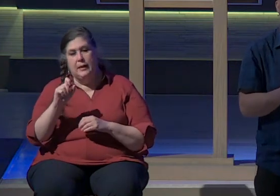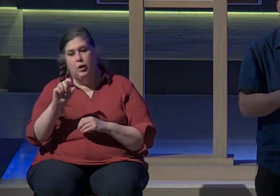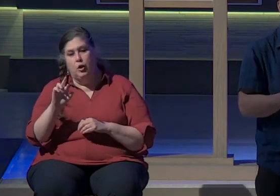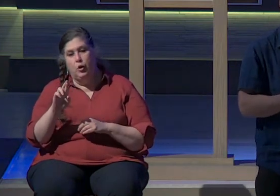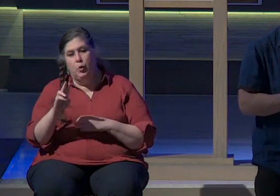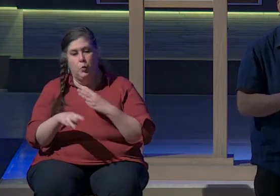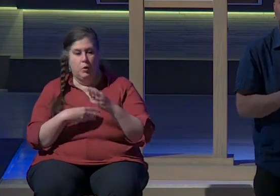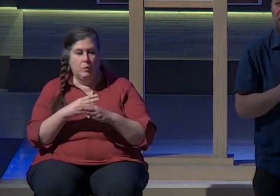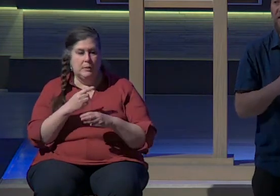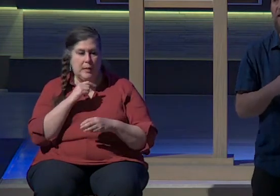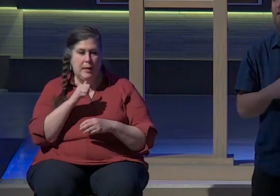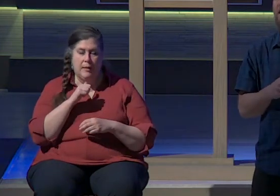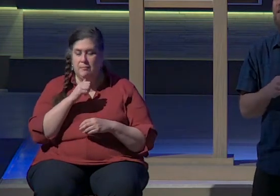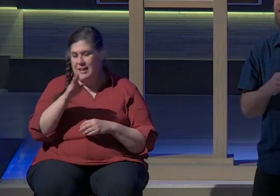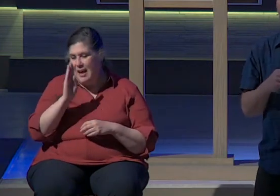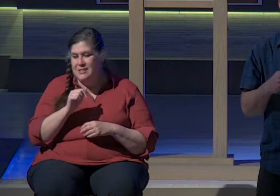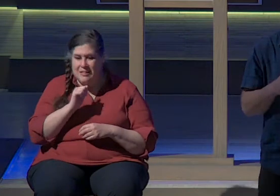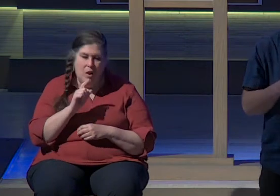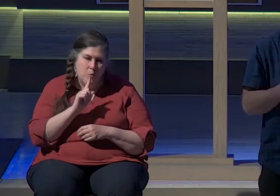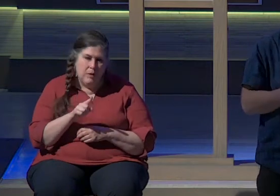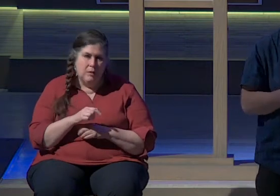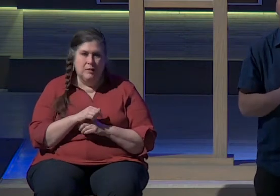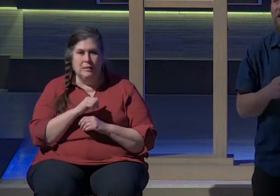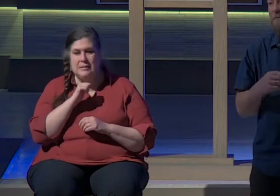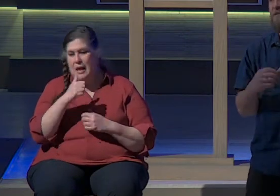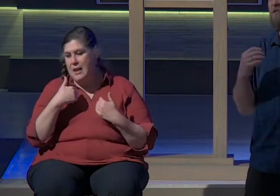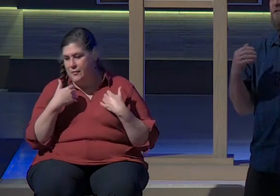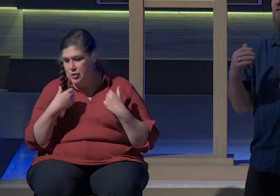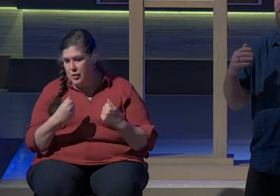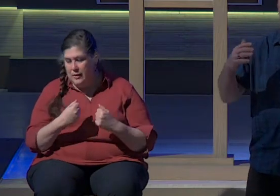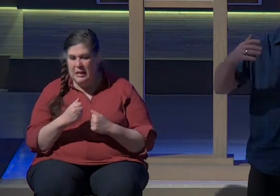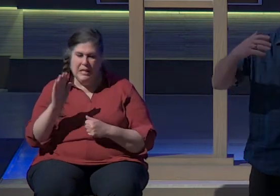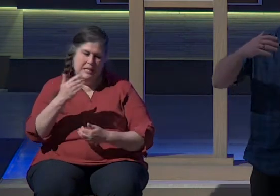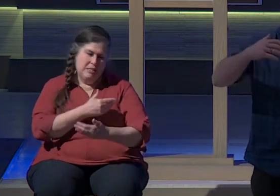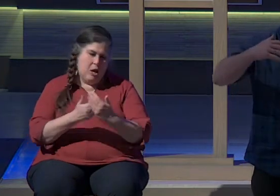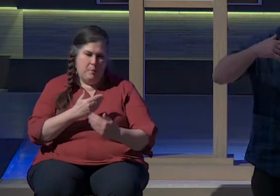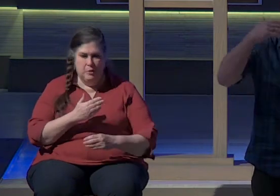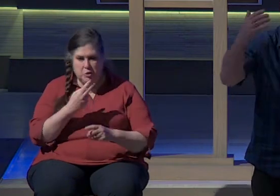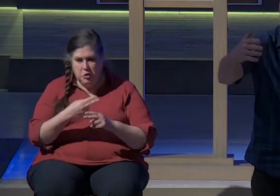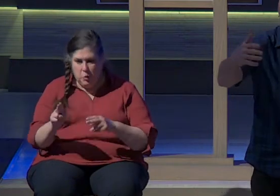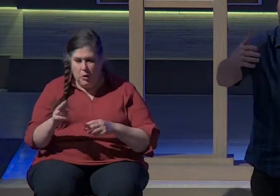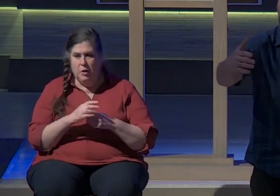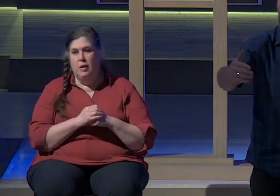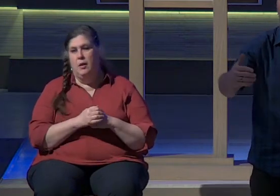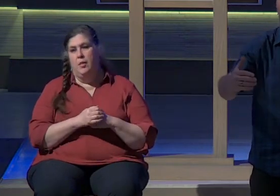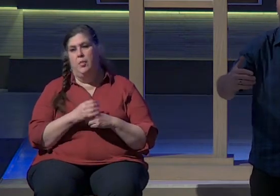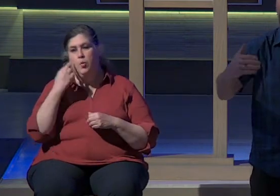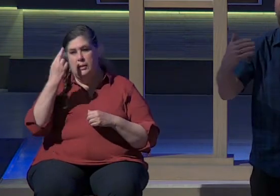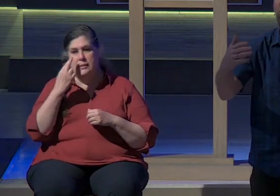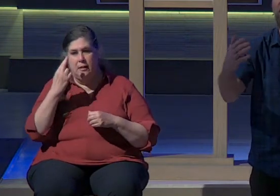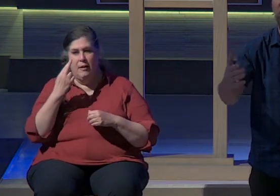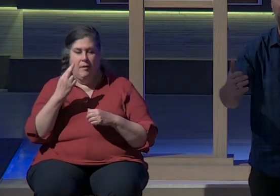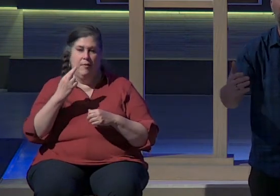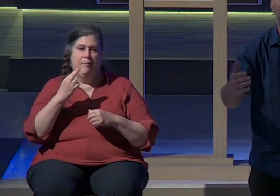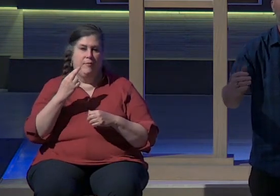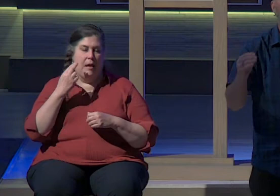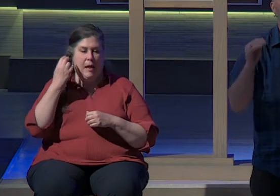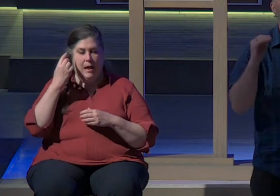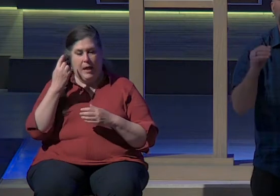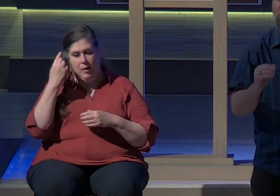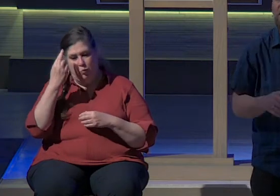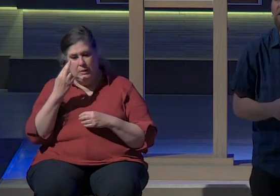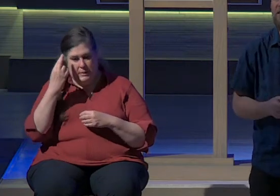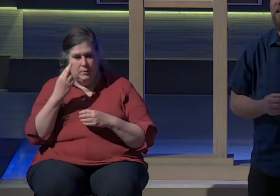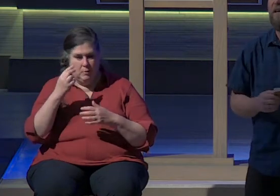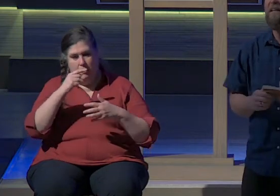incompetent, God's inept, God doesn't exist, God doesn't have strength, his arm is too short. The list of rationale can go on and on,